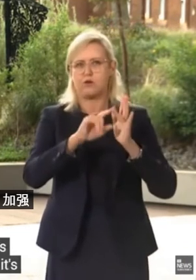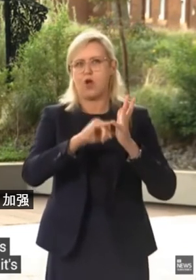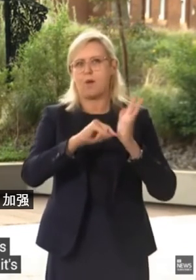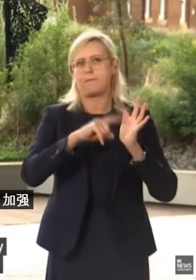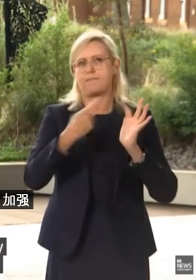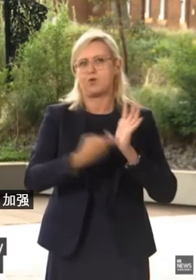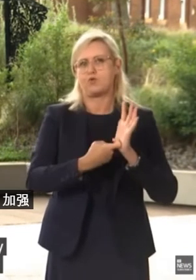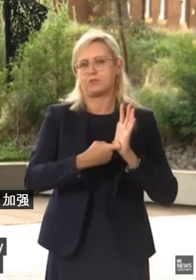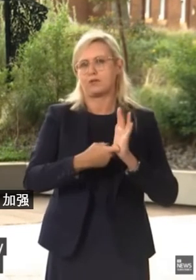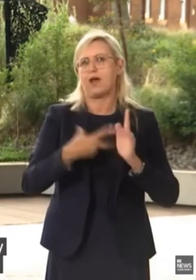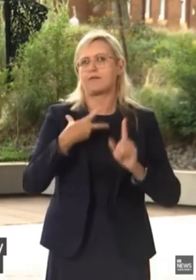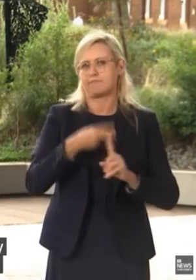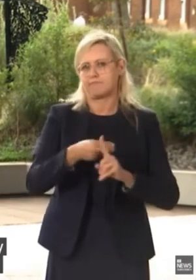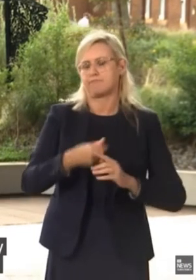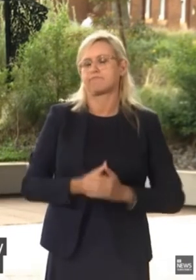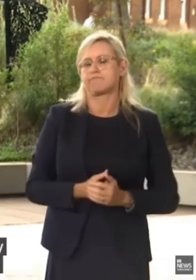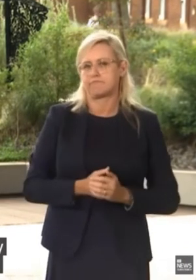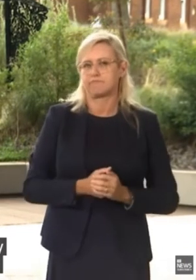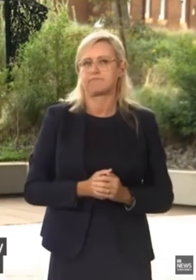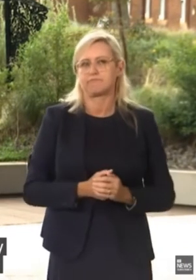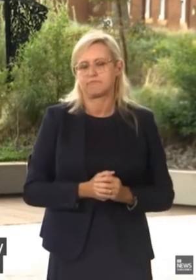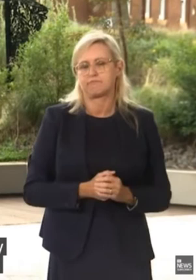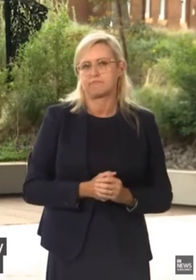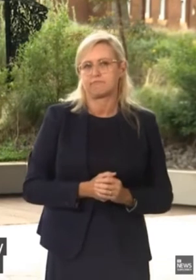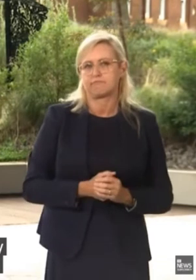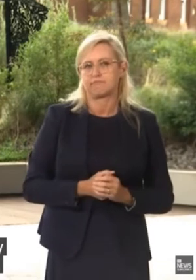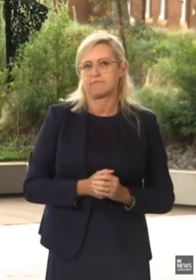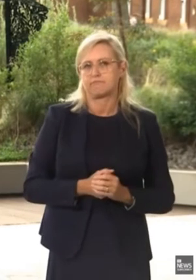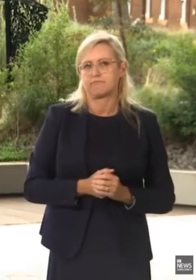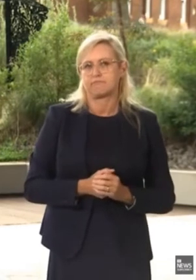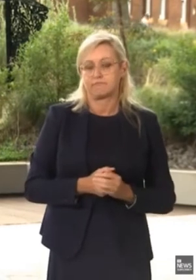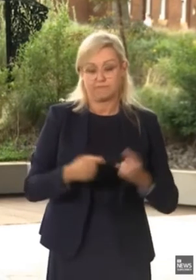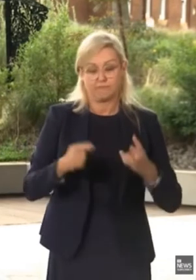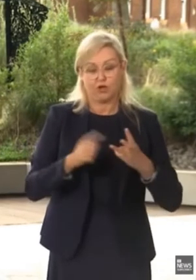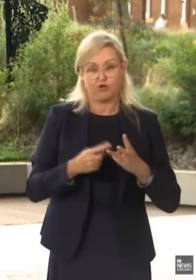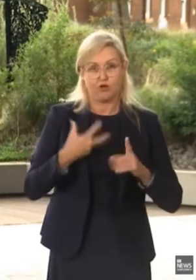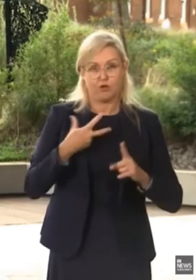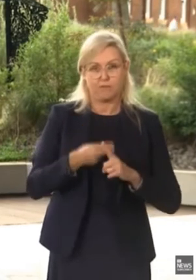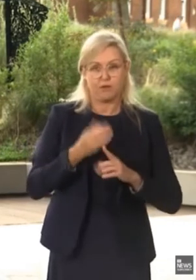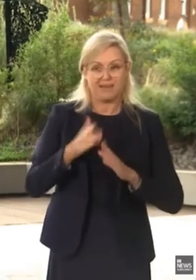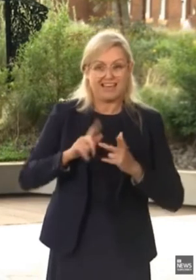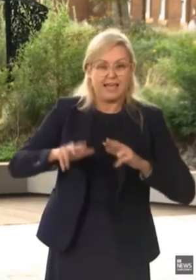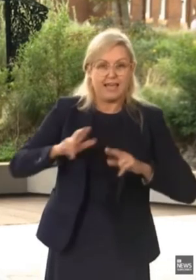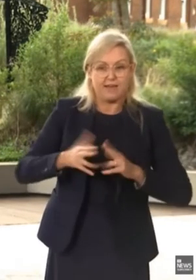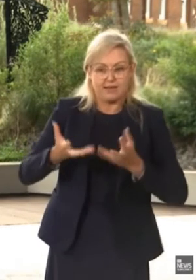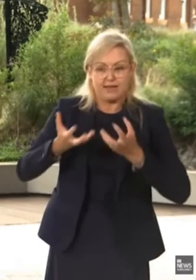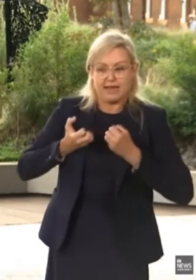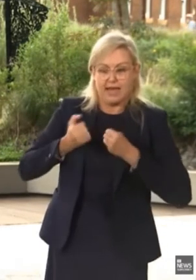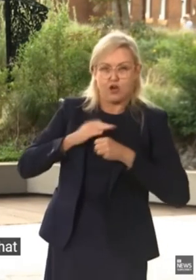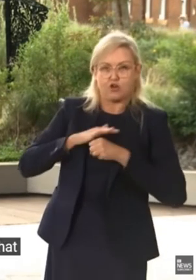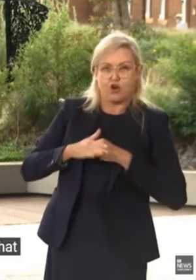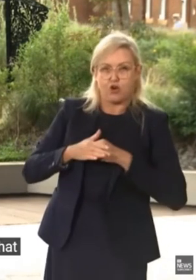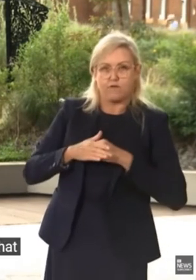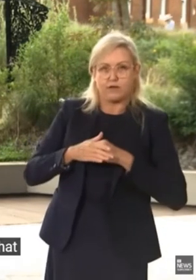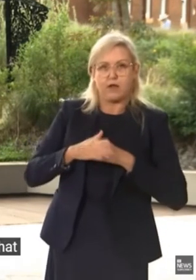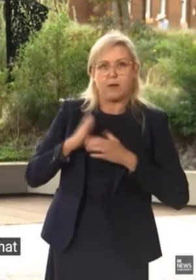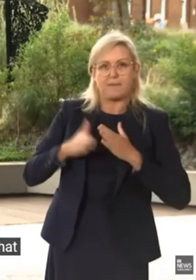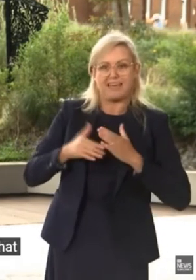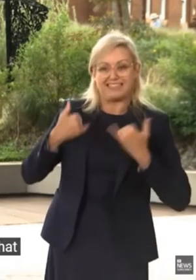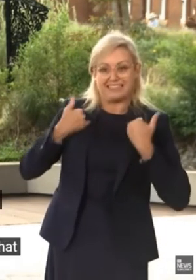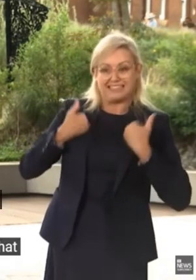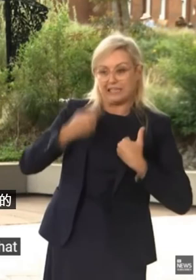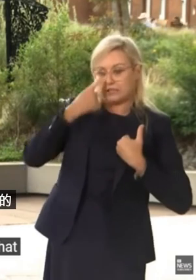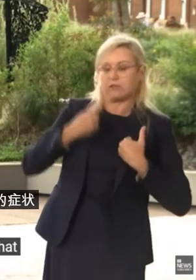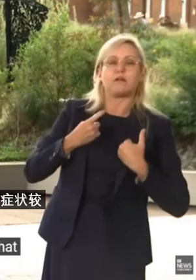that boosters ensure that when you do contract COVID-19, that your symptoms are less